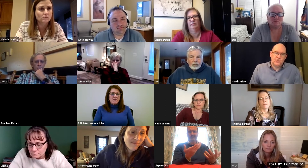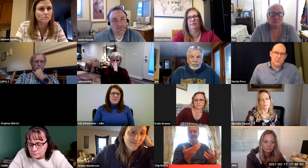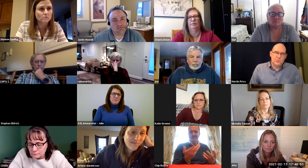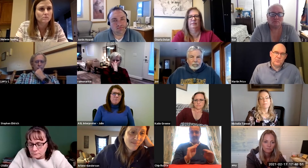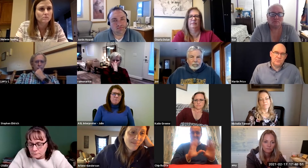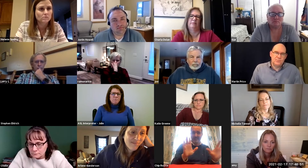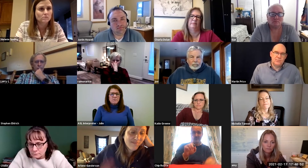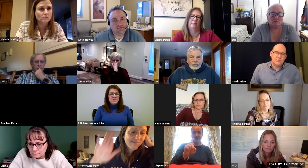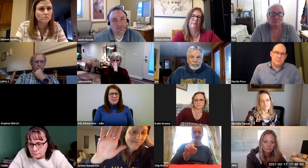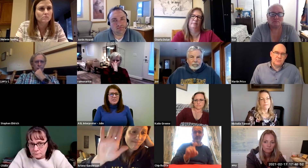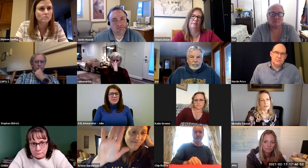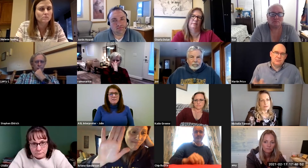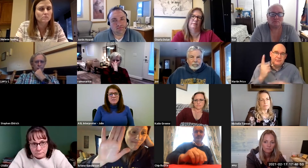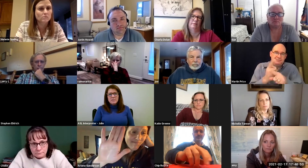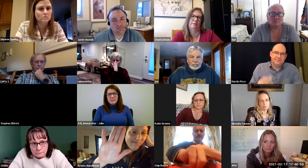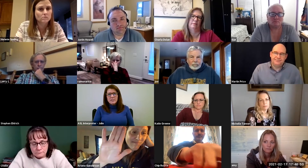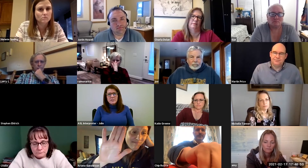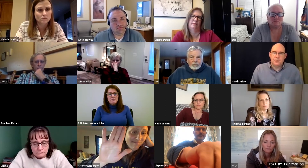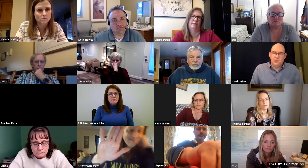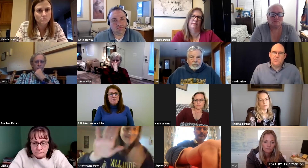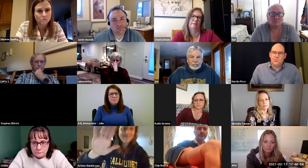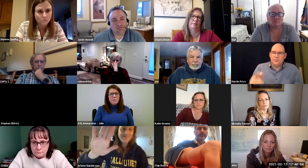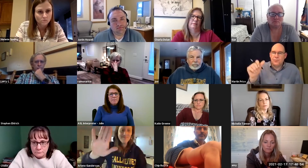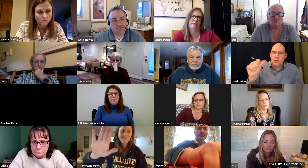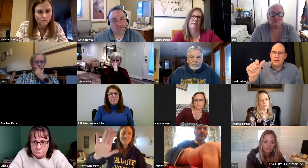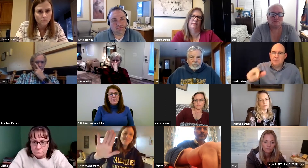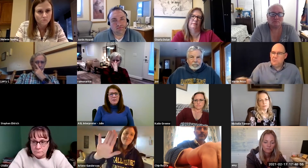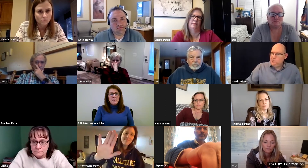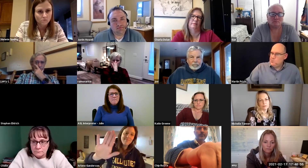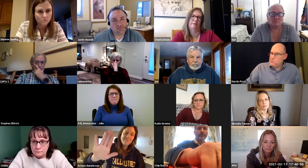change it to fit. Does that make sense? Is that clear?